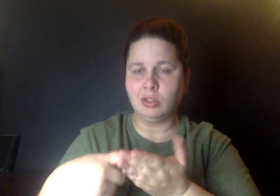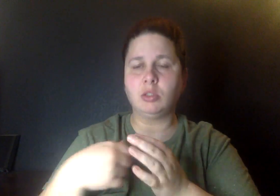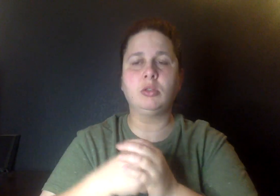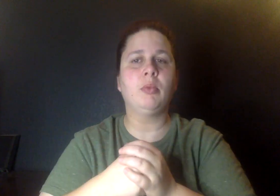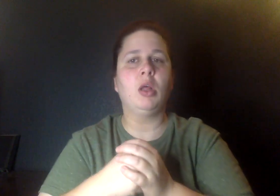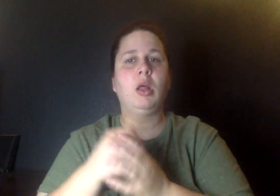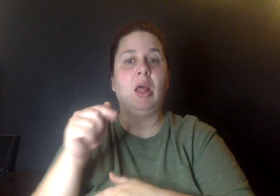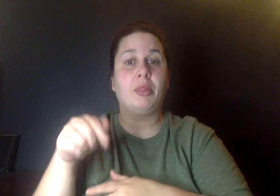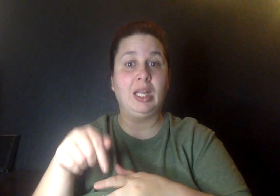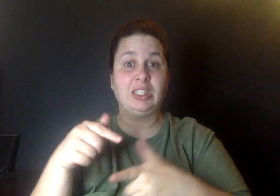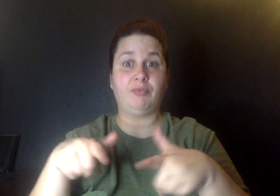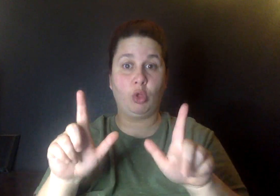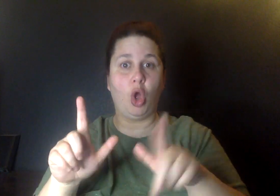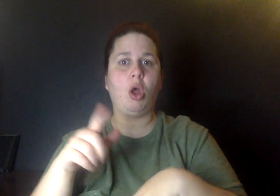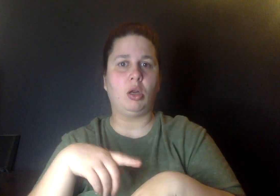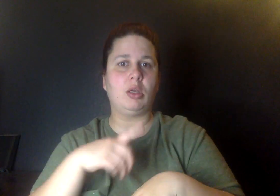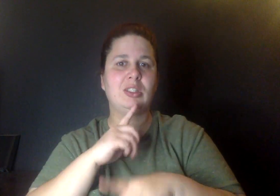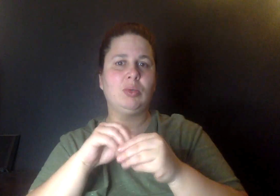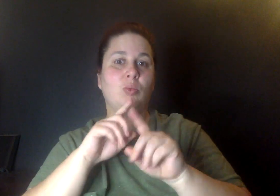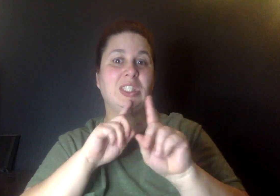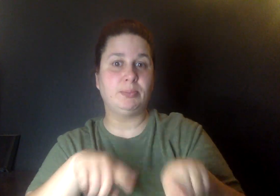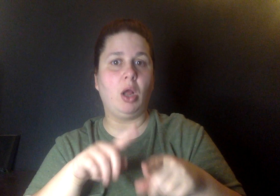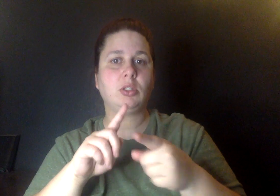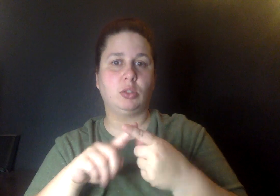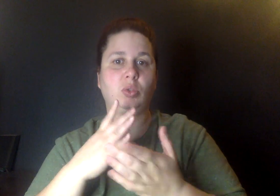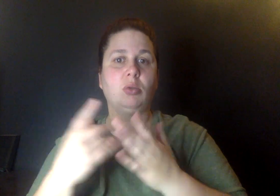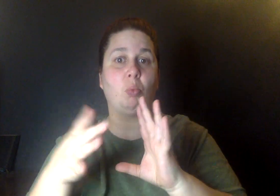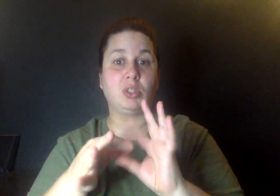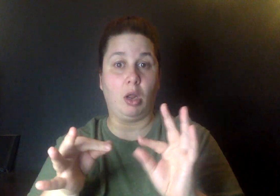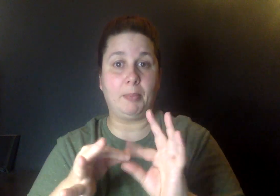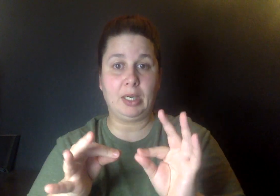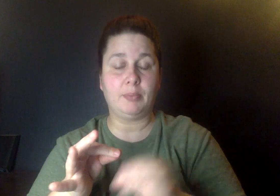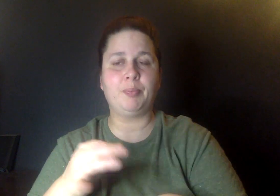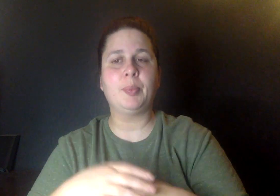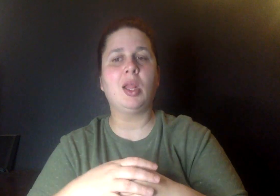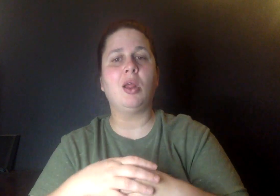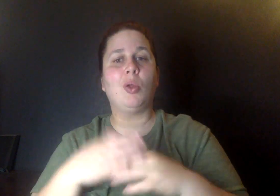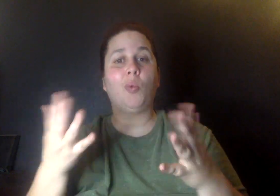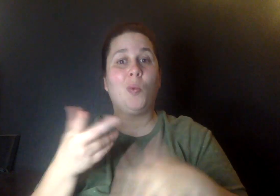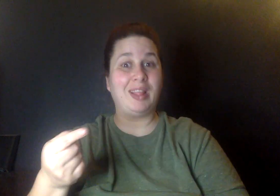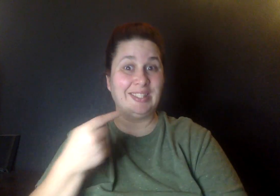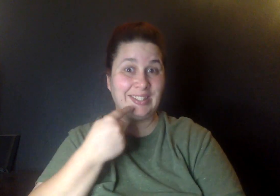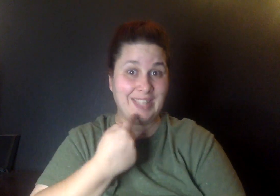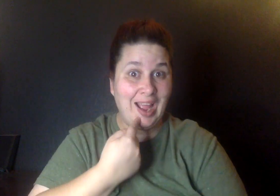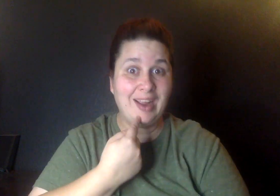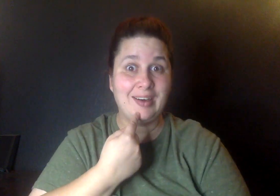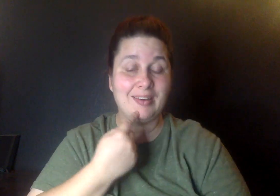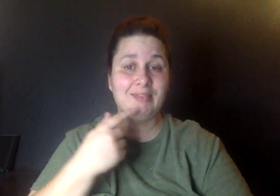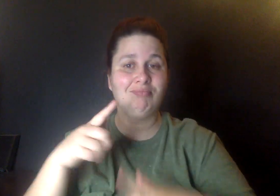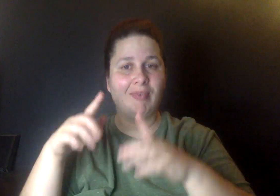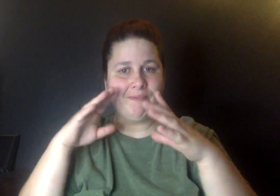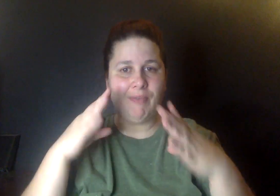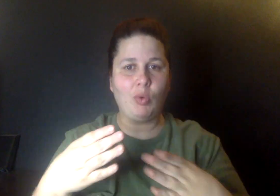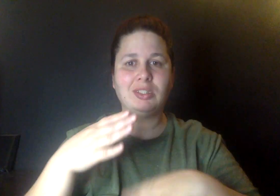this blog and you respond to someone's comment what they said. I had spoken